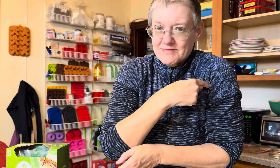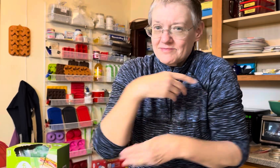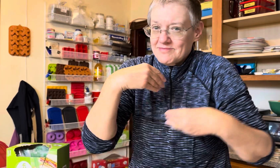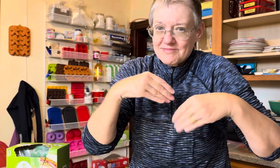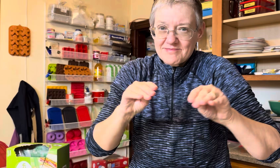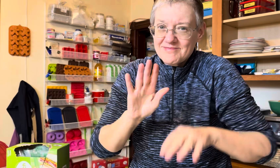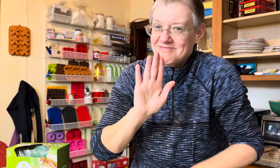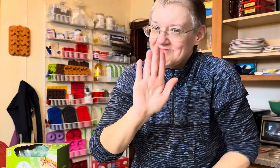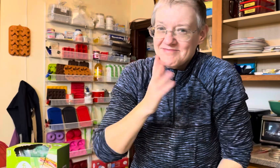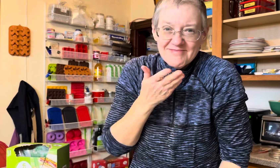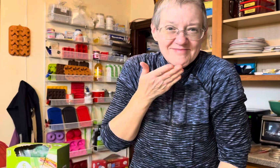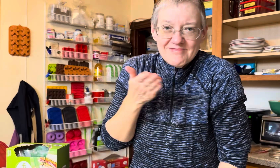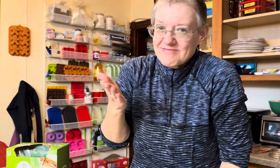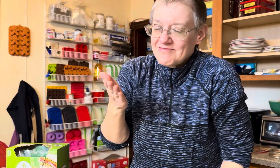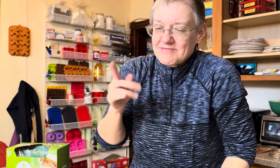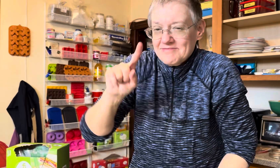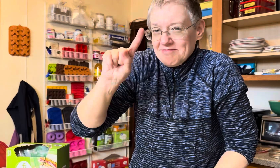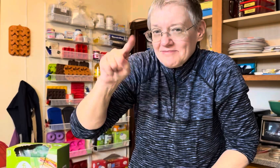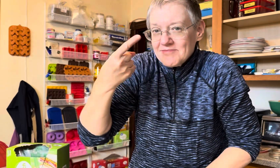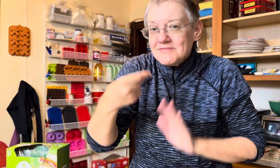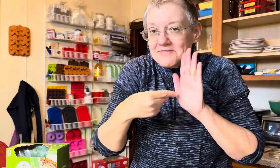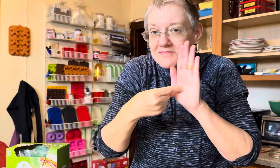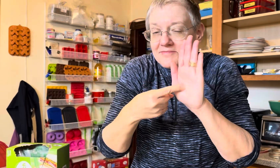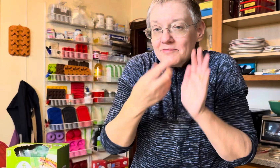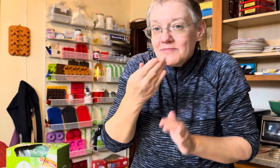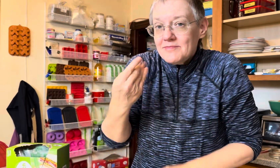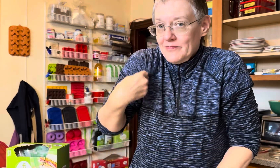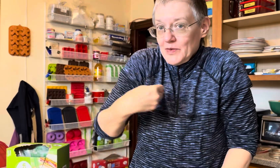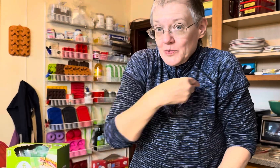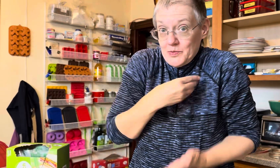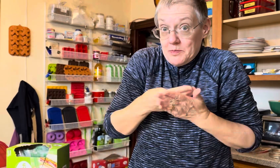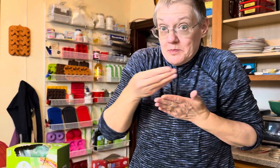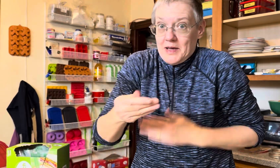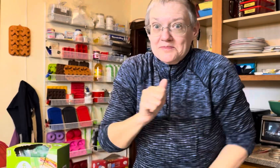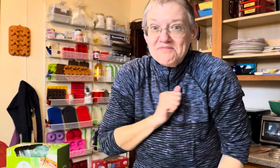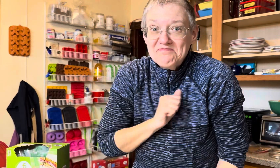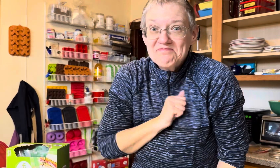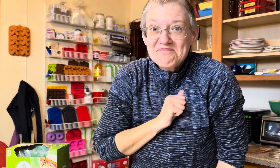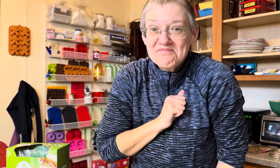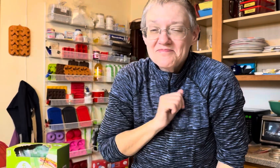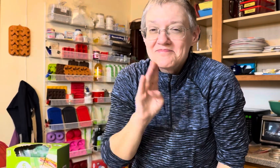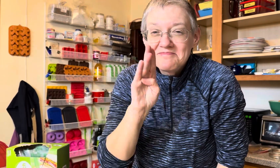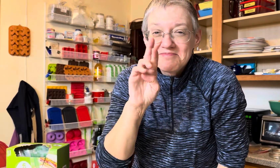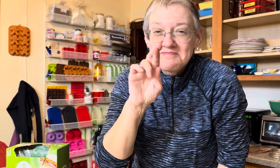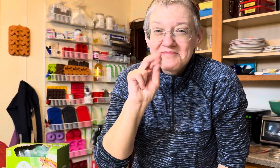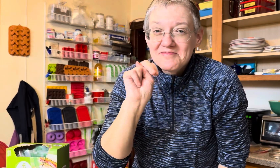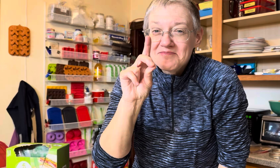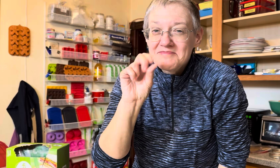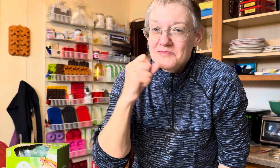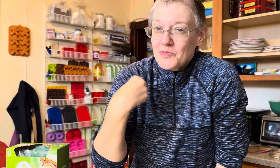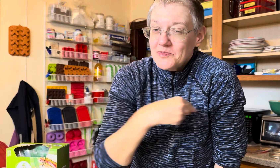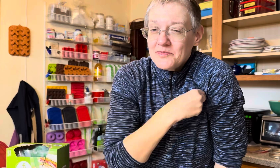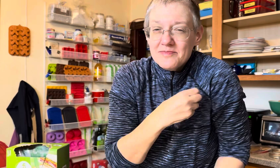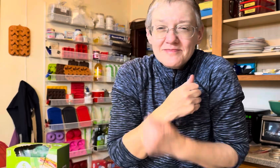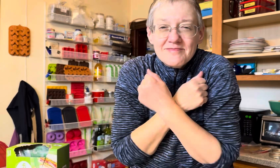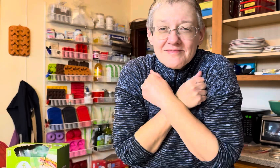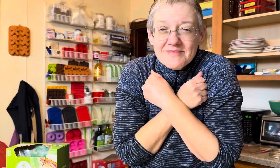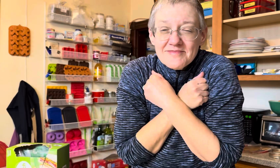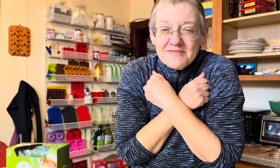And as always, they're not a sponsor. They don't pay us. We only show brands that we buy ourselves,